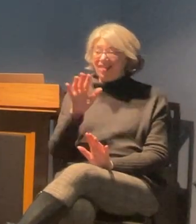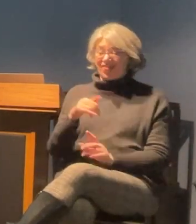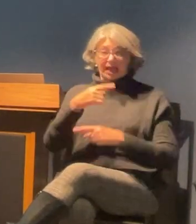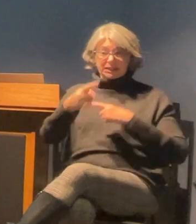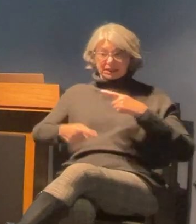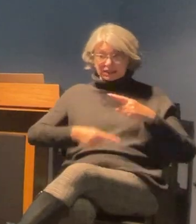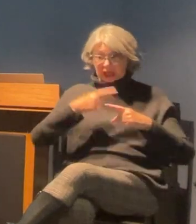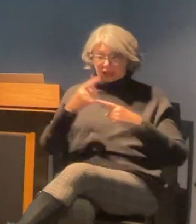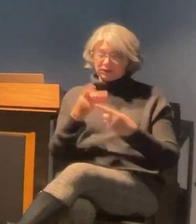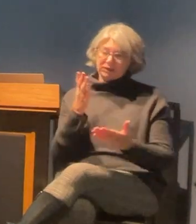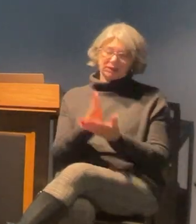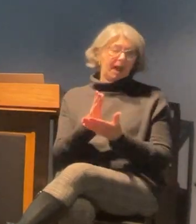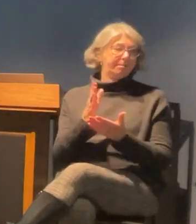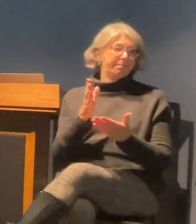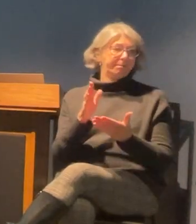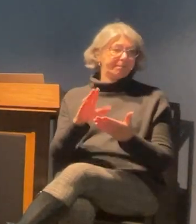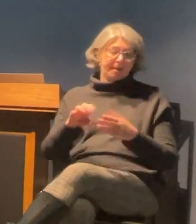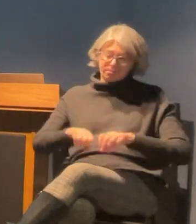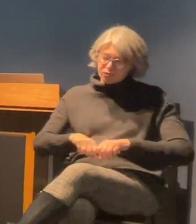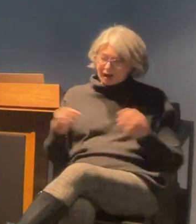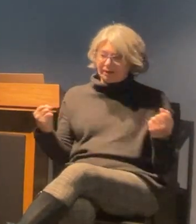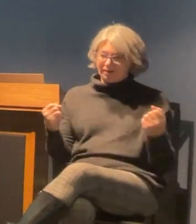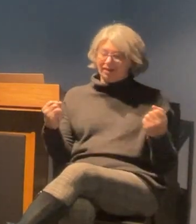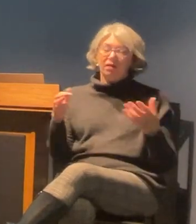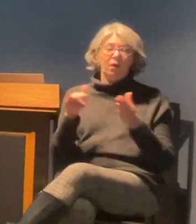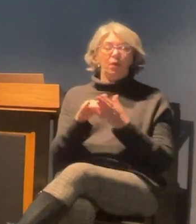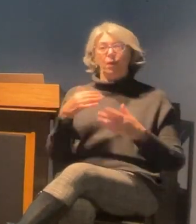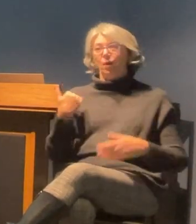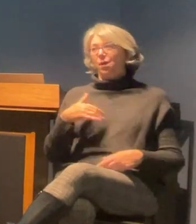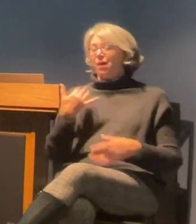cycle is liberating, and